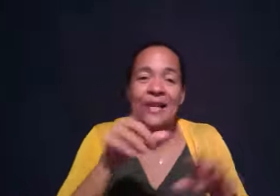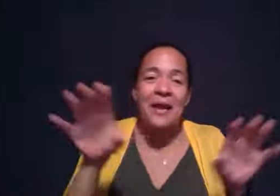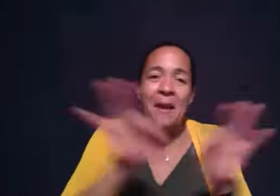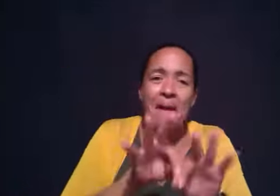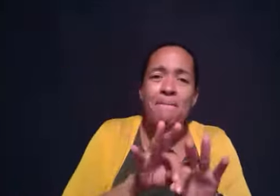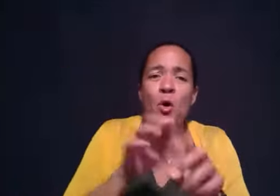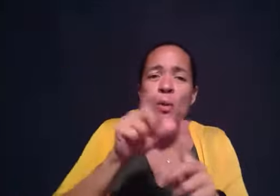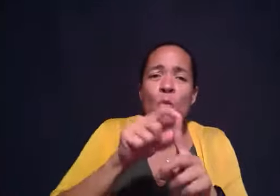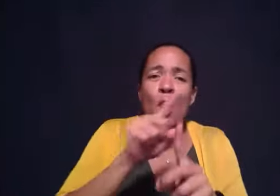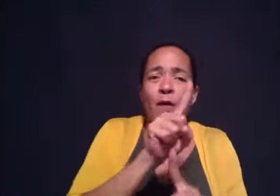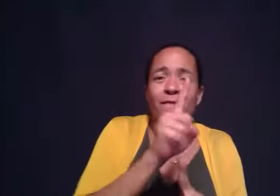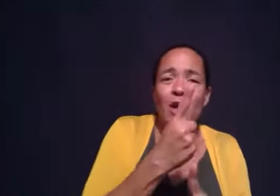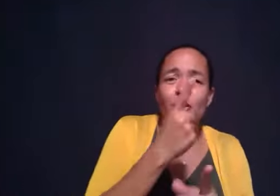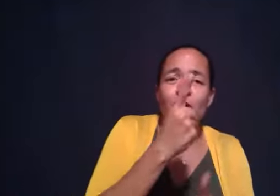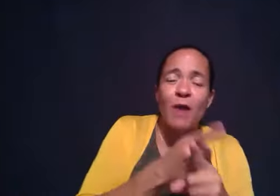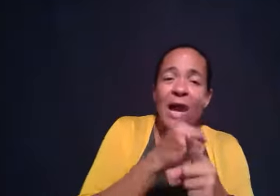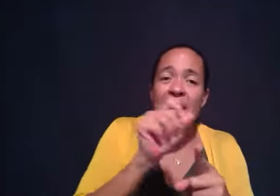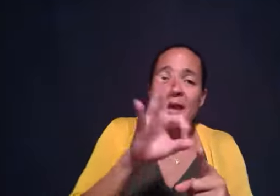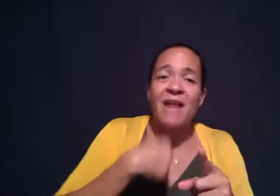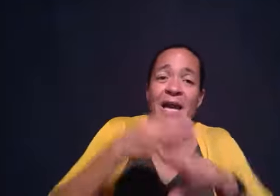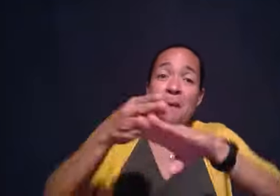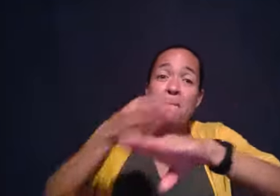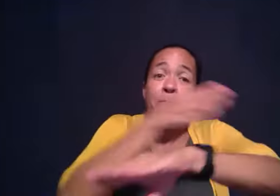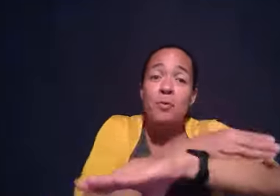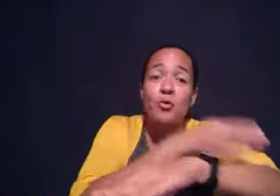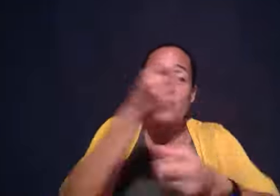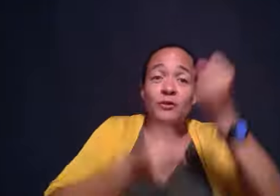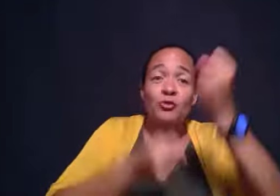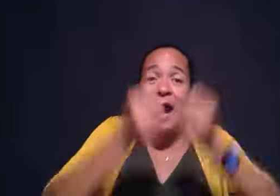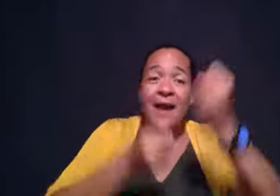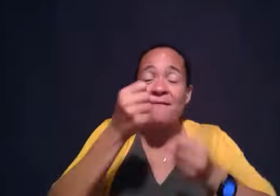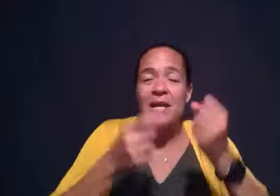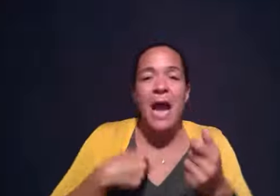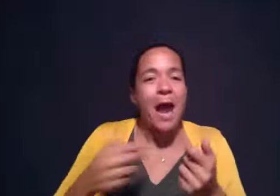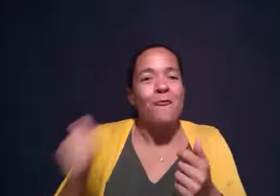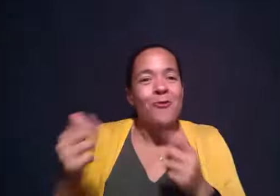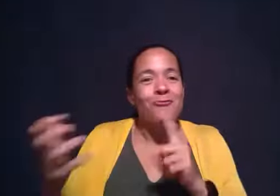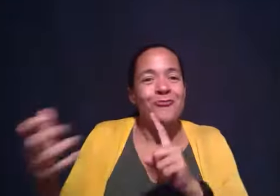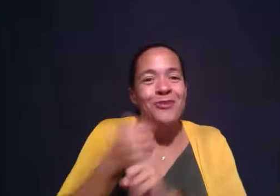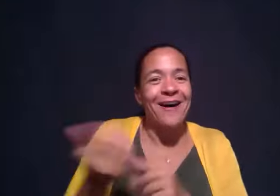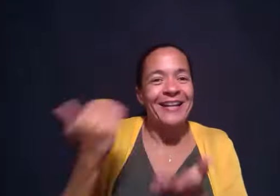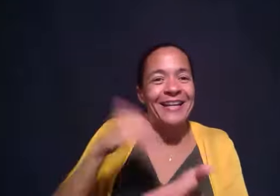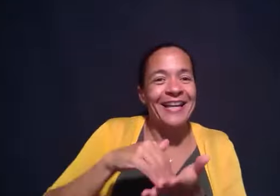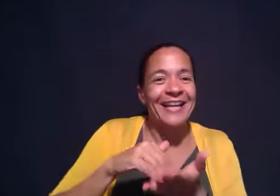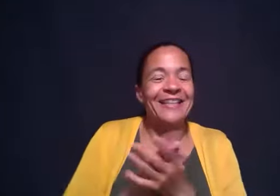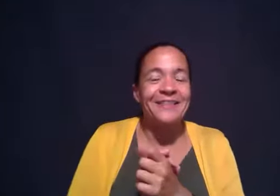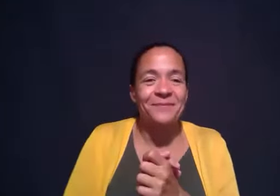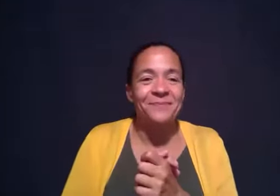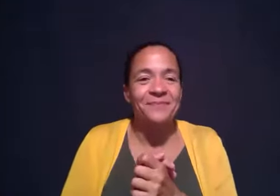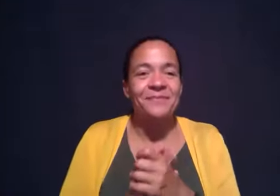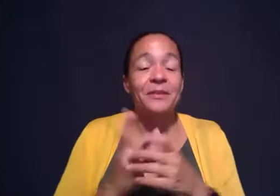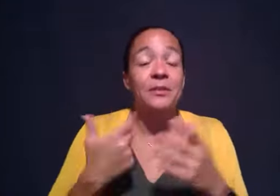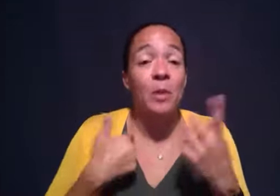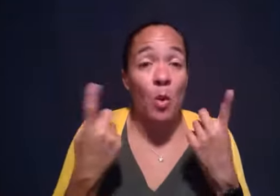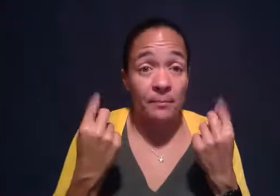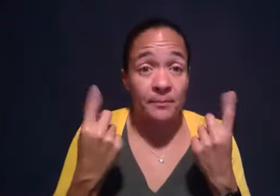my driving problem solved. And so what I come up with is I'm going to move next door to my favorite